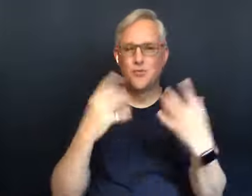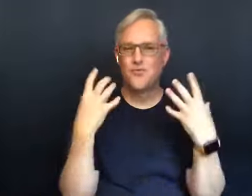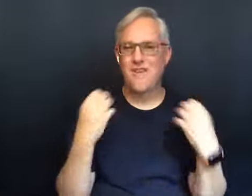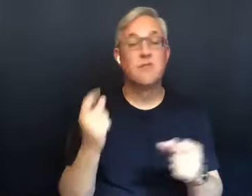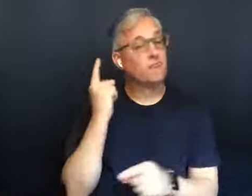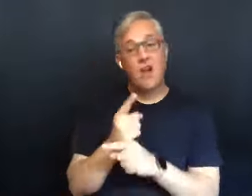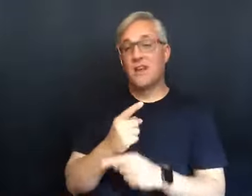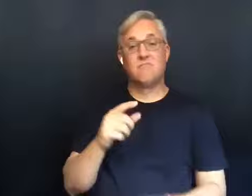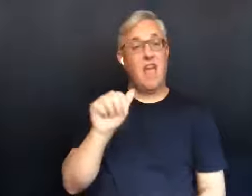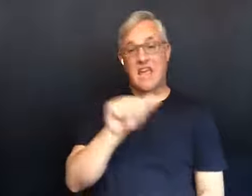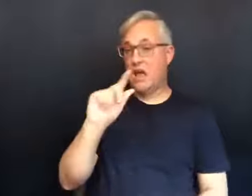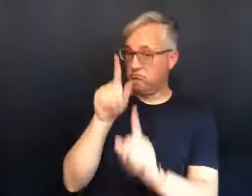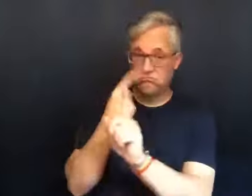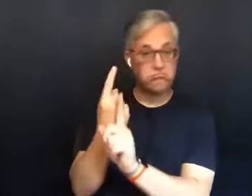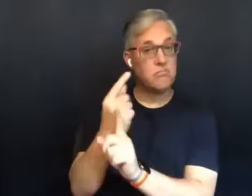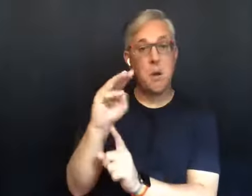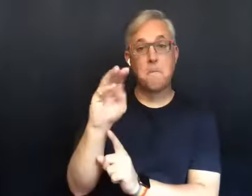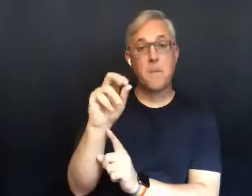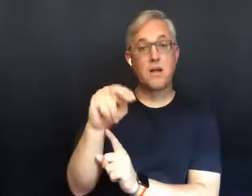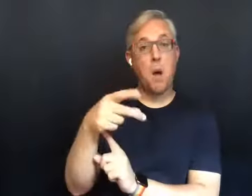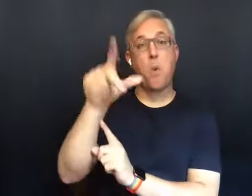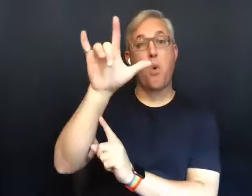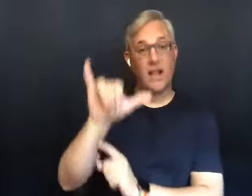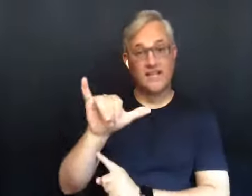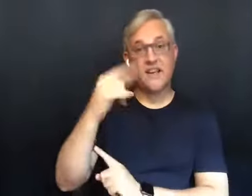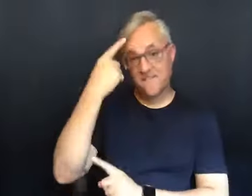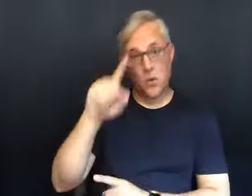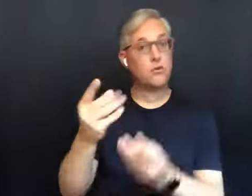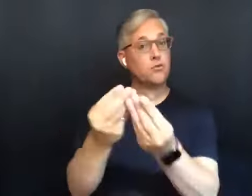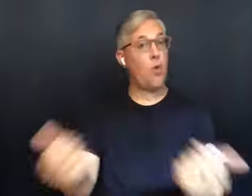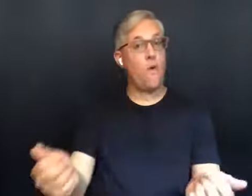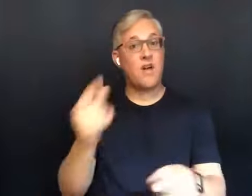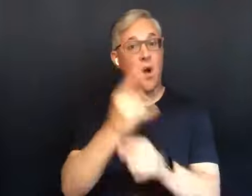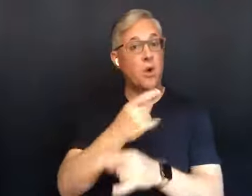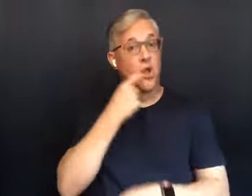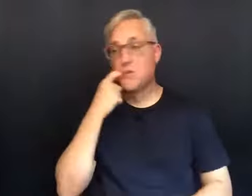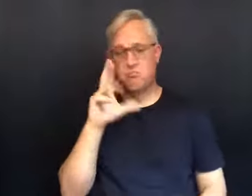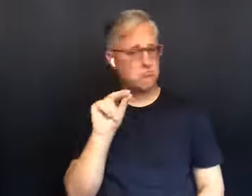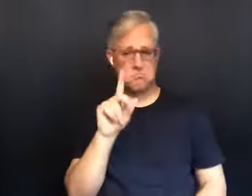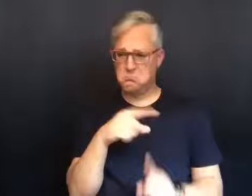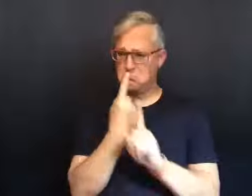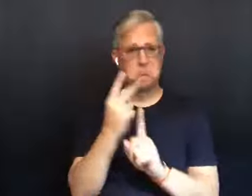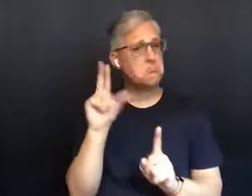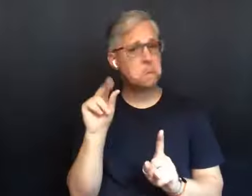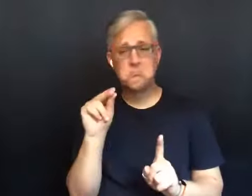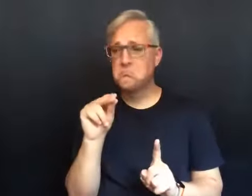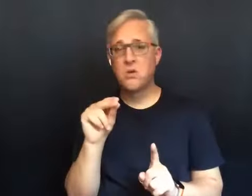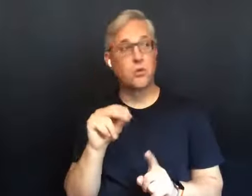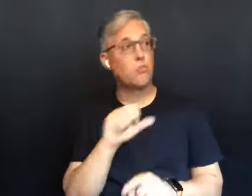pathways to recovery, and that's true. We don't have a monopoly on the steps of recovery from alcoholism. We certainly don't claim a solution for problems other